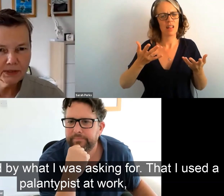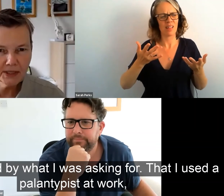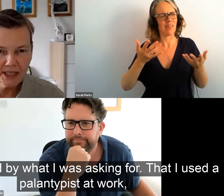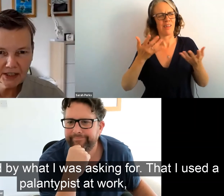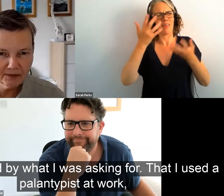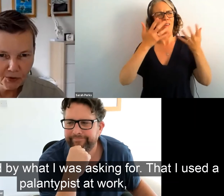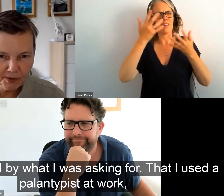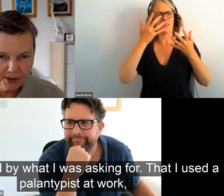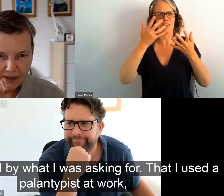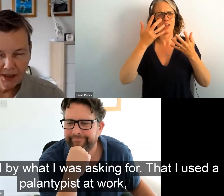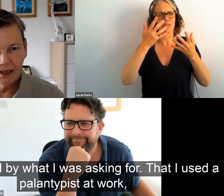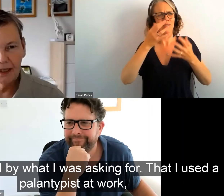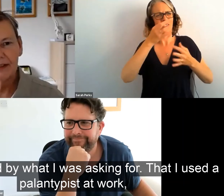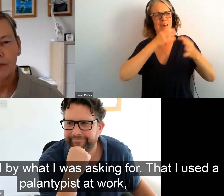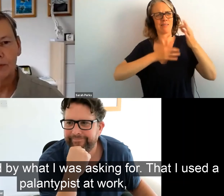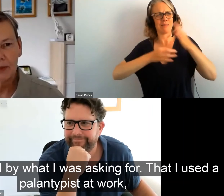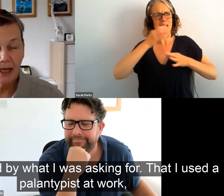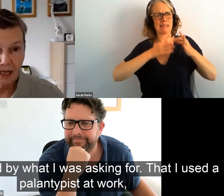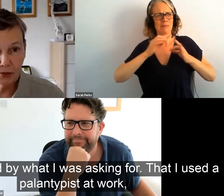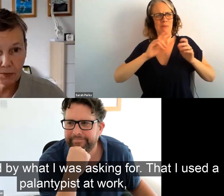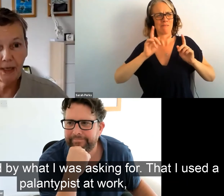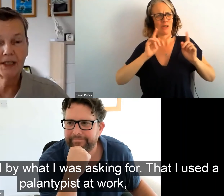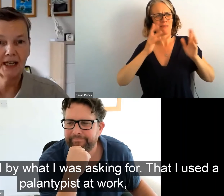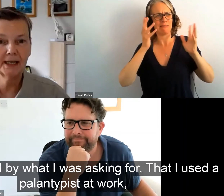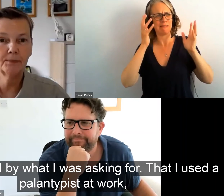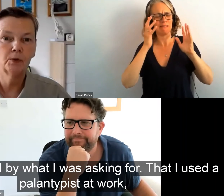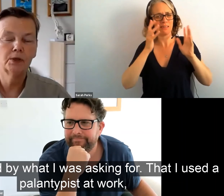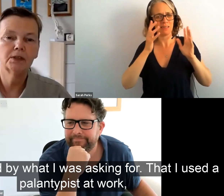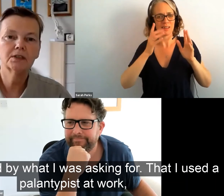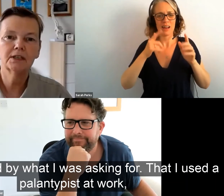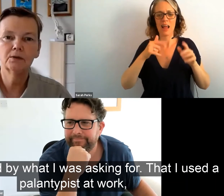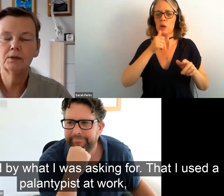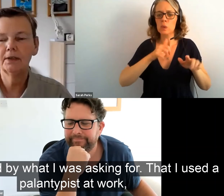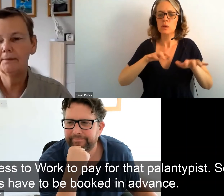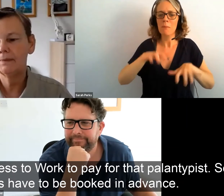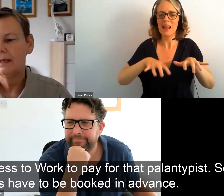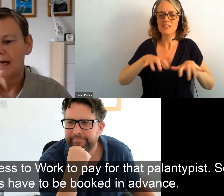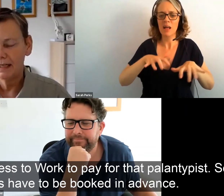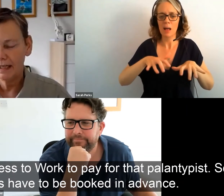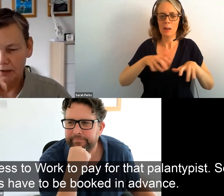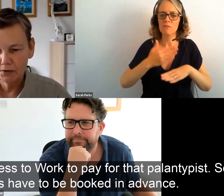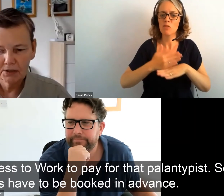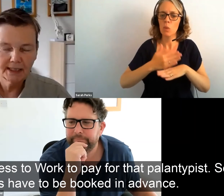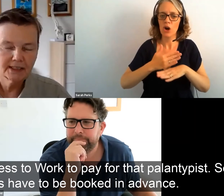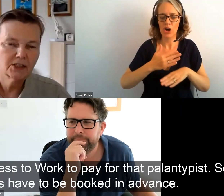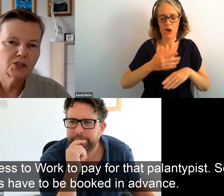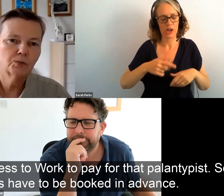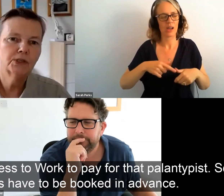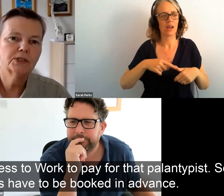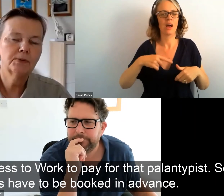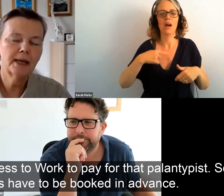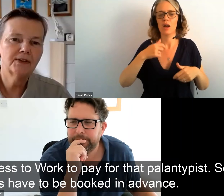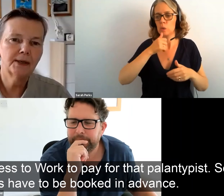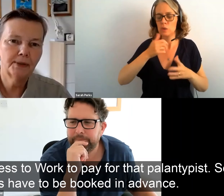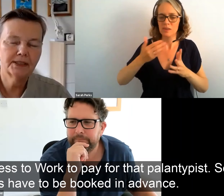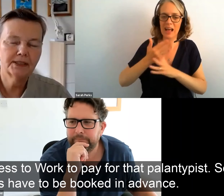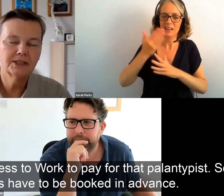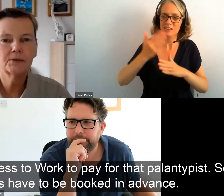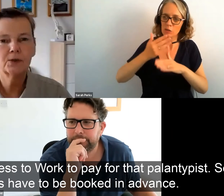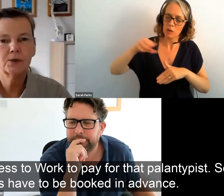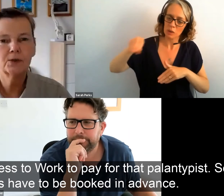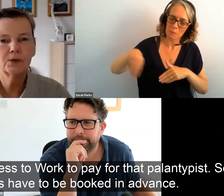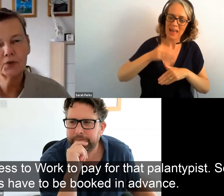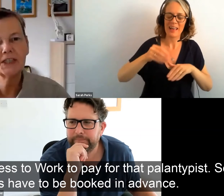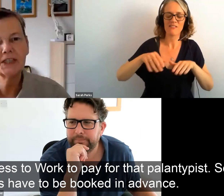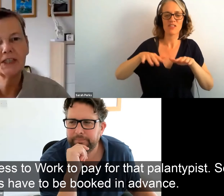confused by what I was asking for. That I use Palantype in work, so and I use access to work to pay for that Palantype.